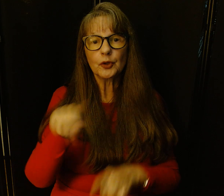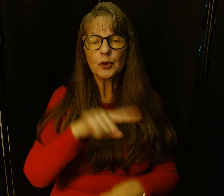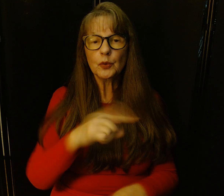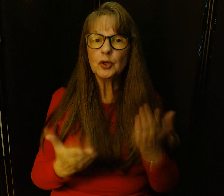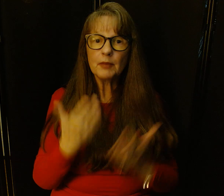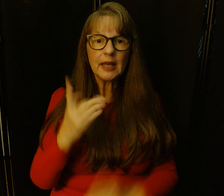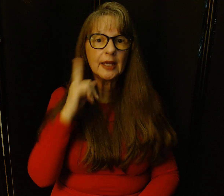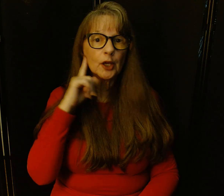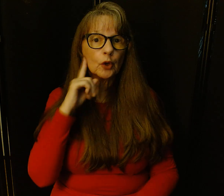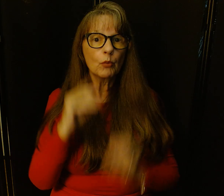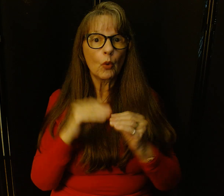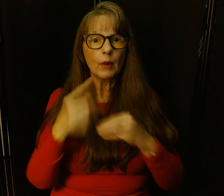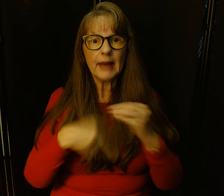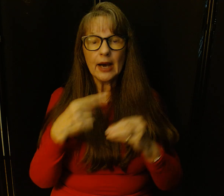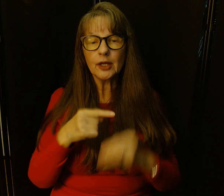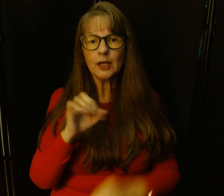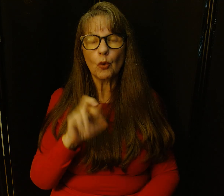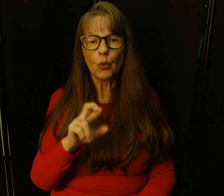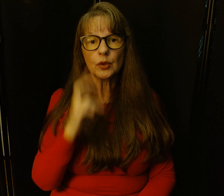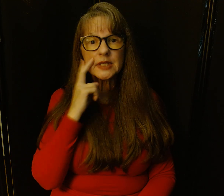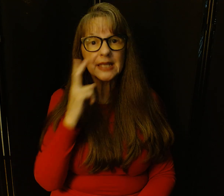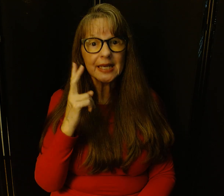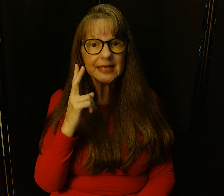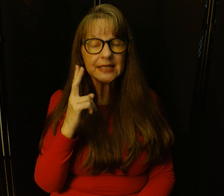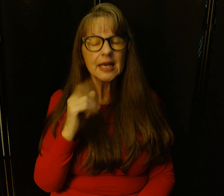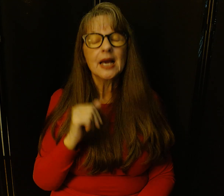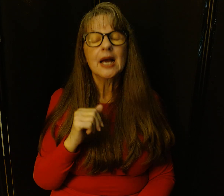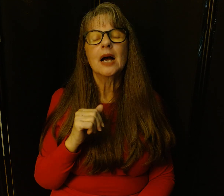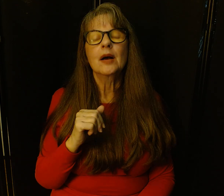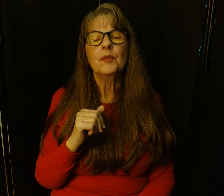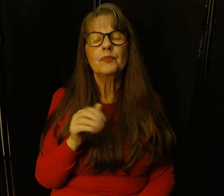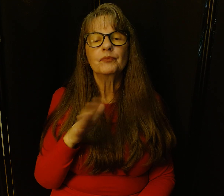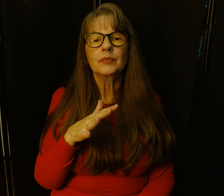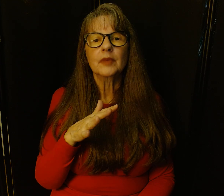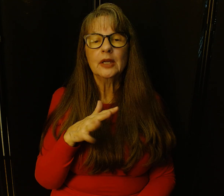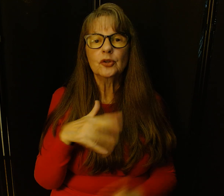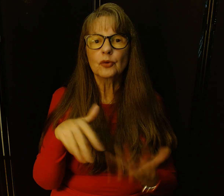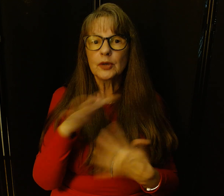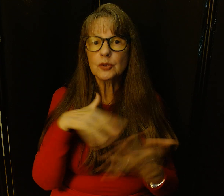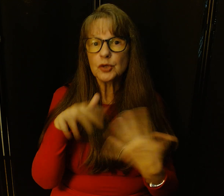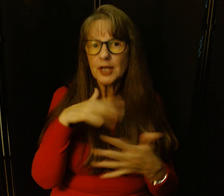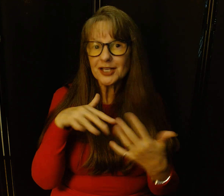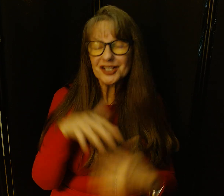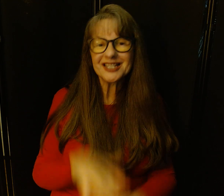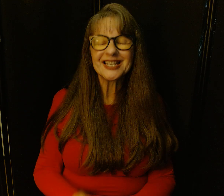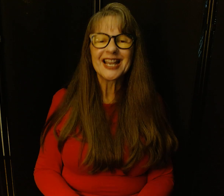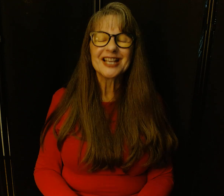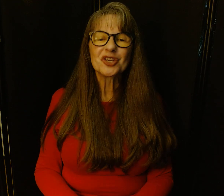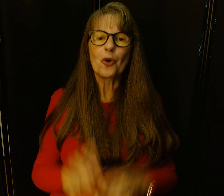and you may hear more about it or see it in your associations.